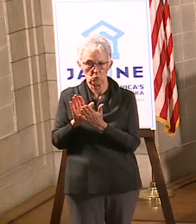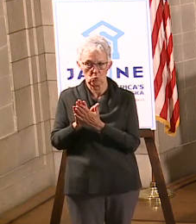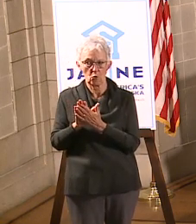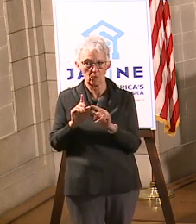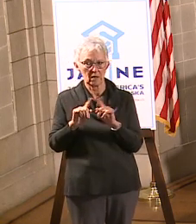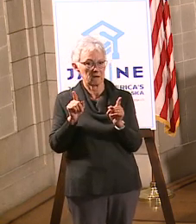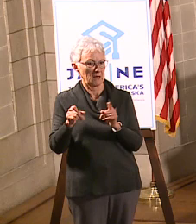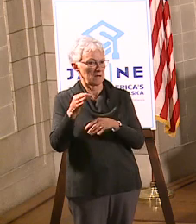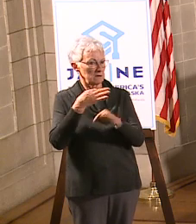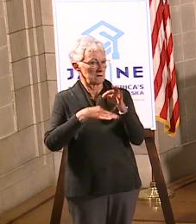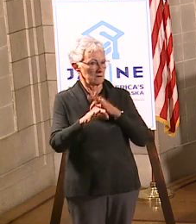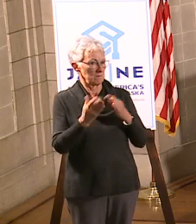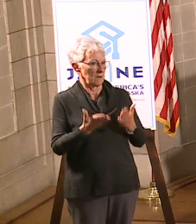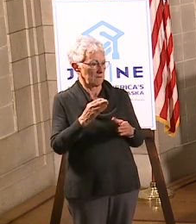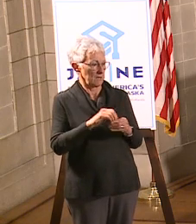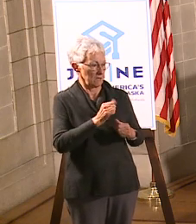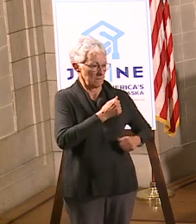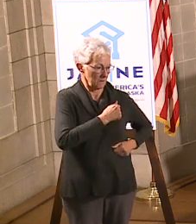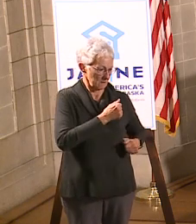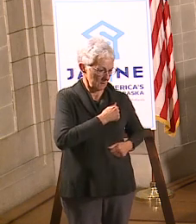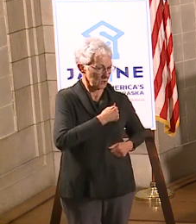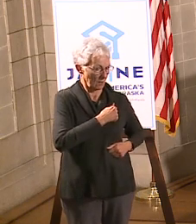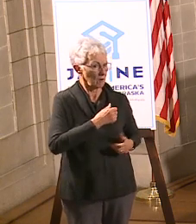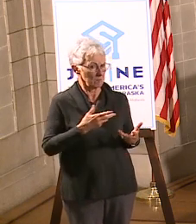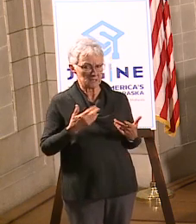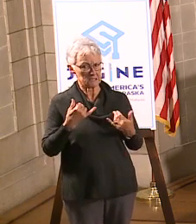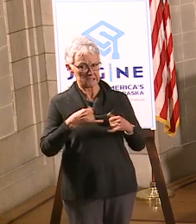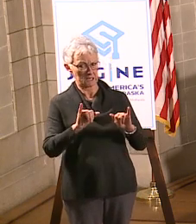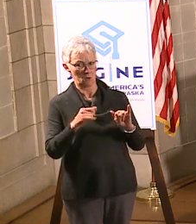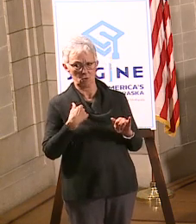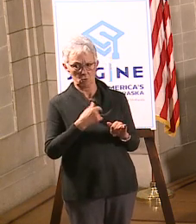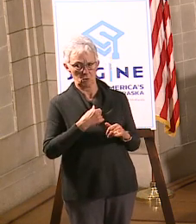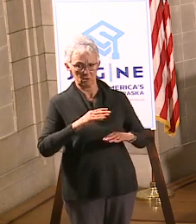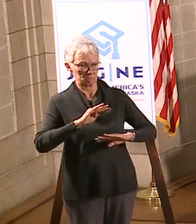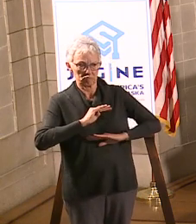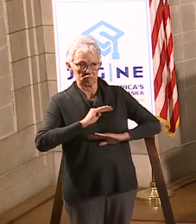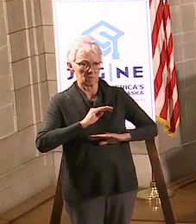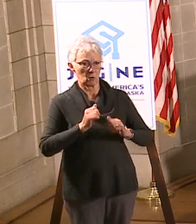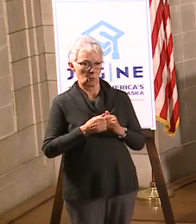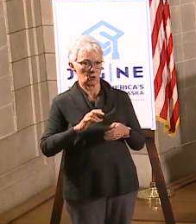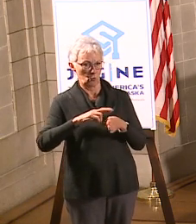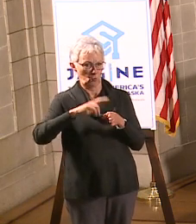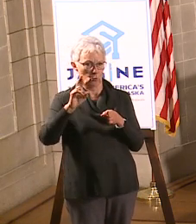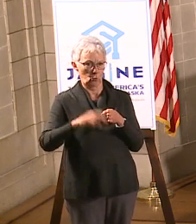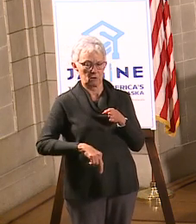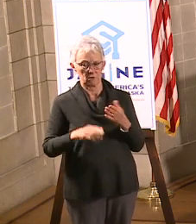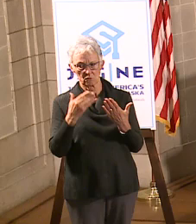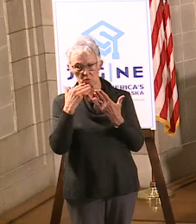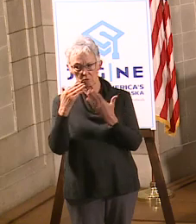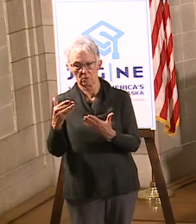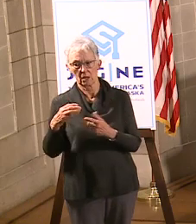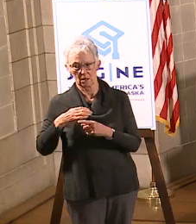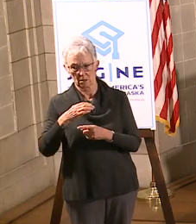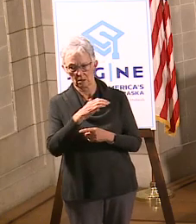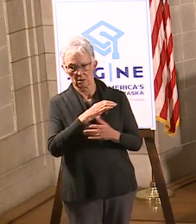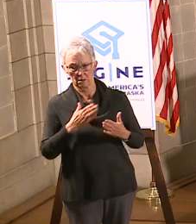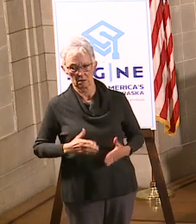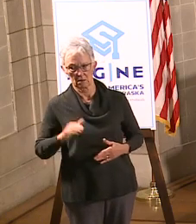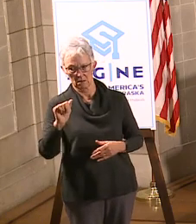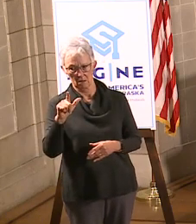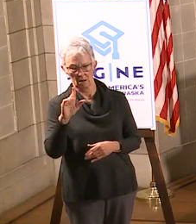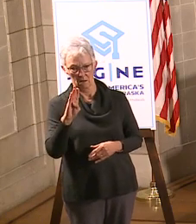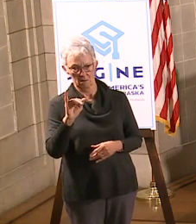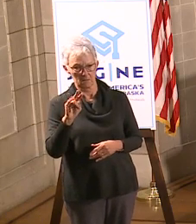we're very excited about these results. Our very special thanks to Commissioner Albin and his team, who did some more due